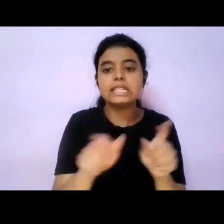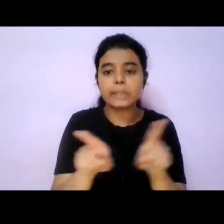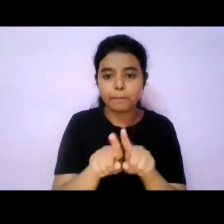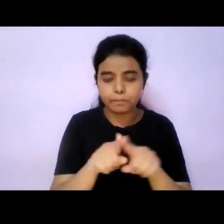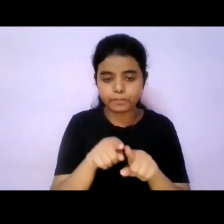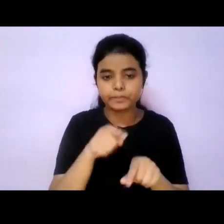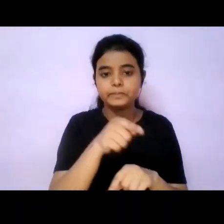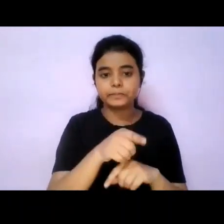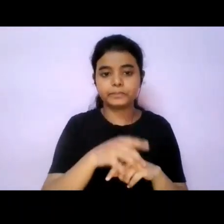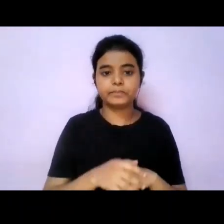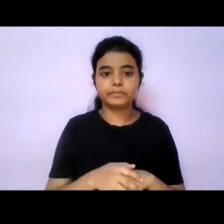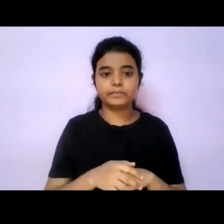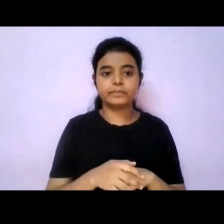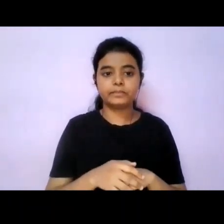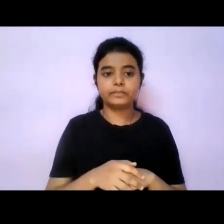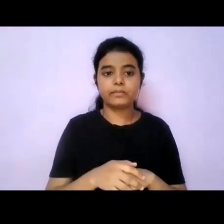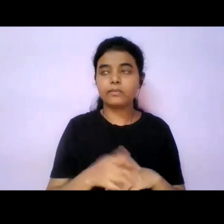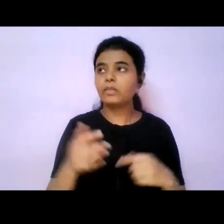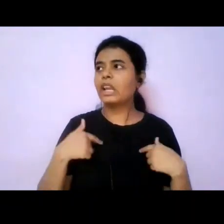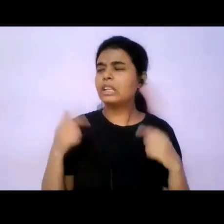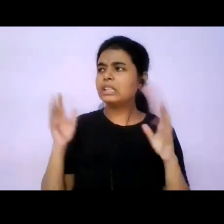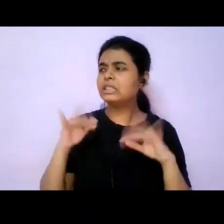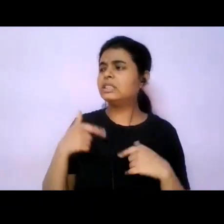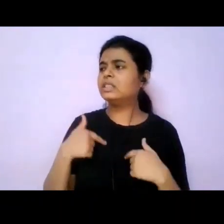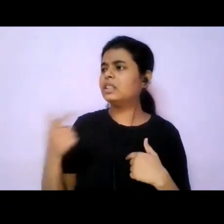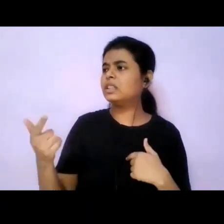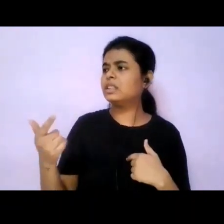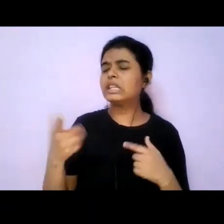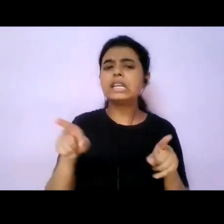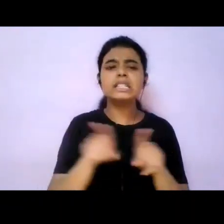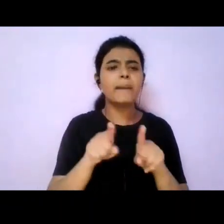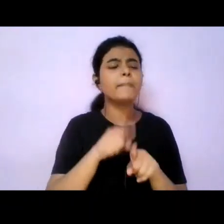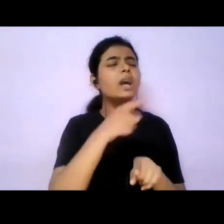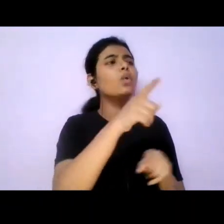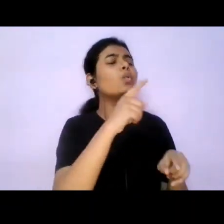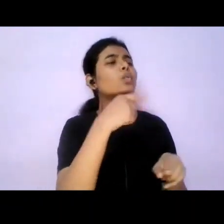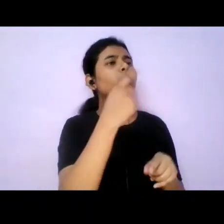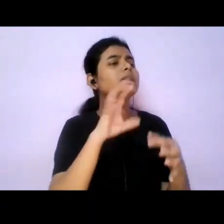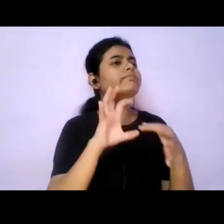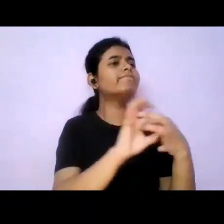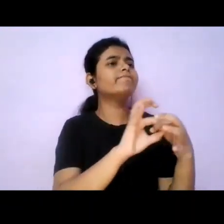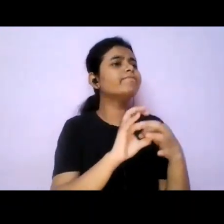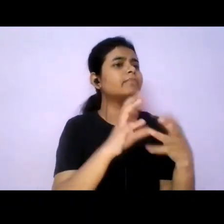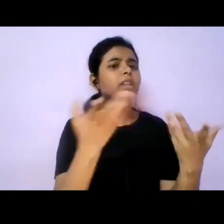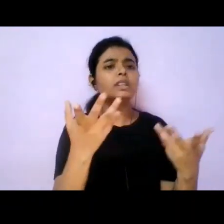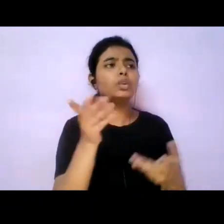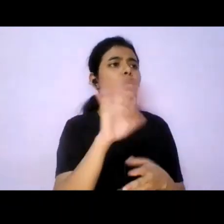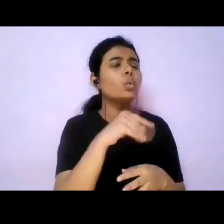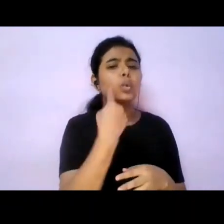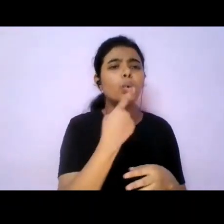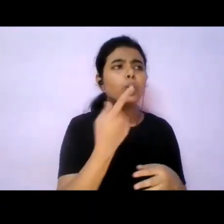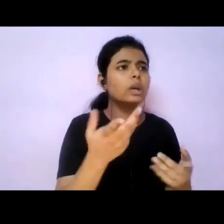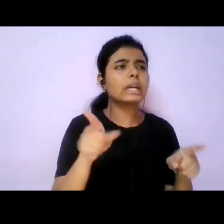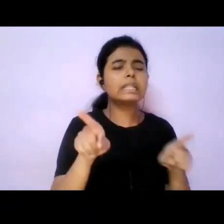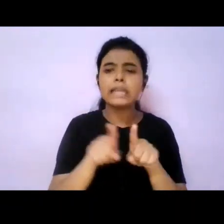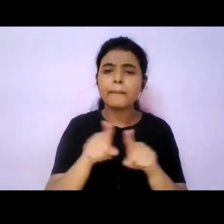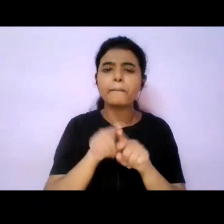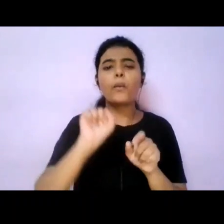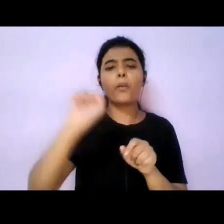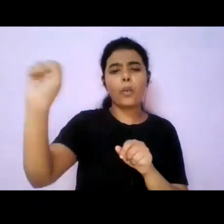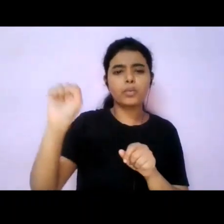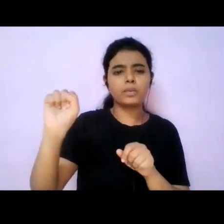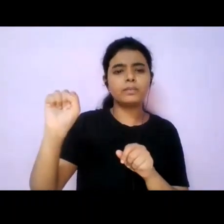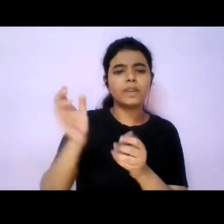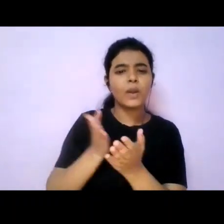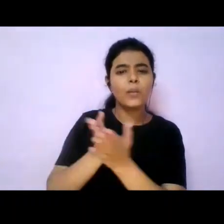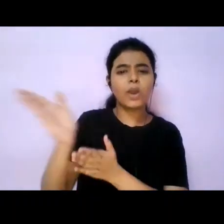So in Nottingham, where I'm from, we would just ask, who are you related to? In South Wales, you talk about who are you belonging to?